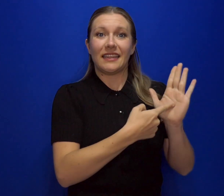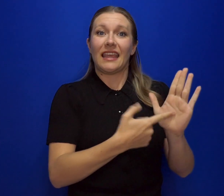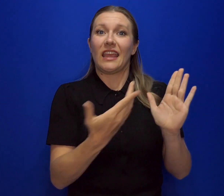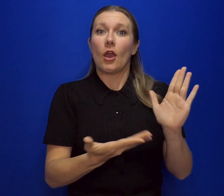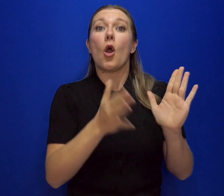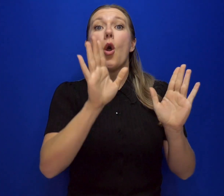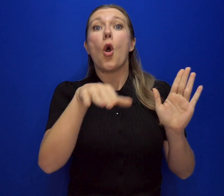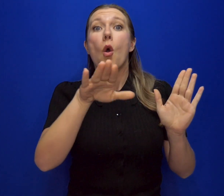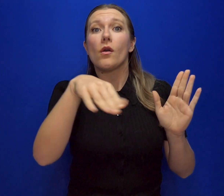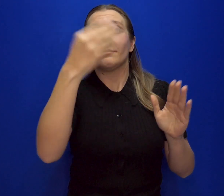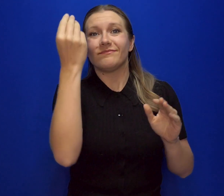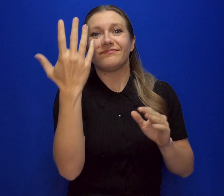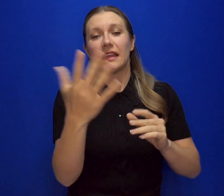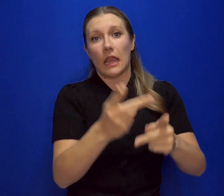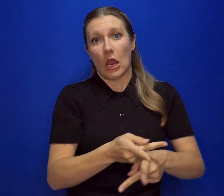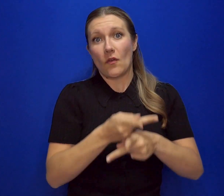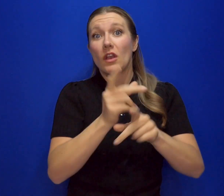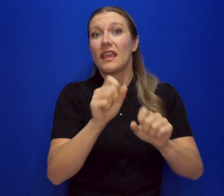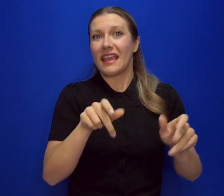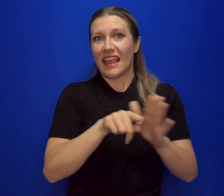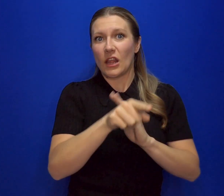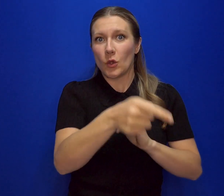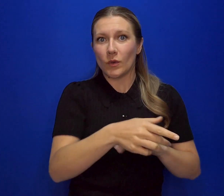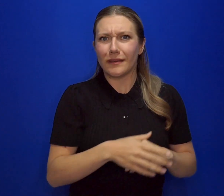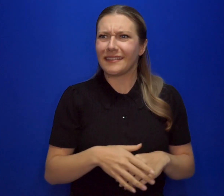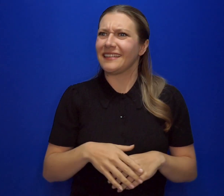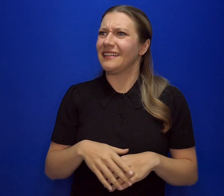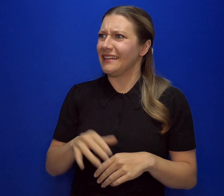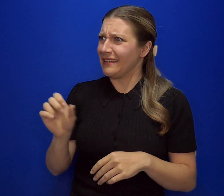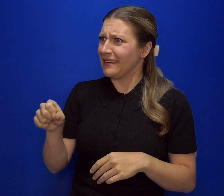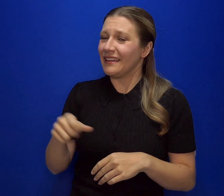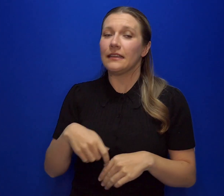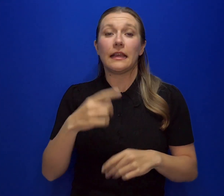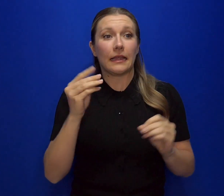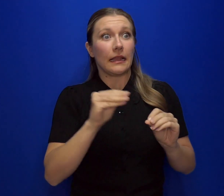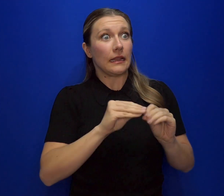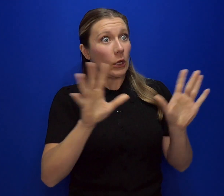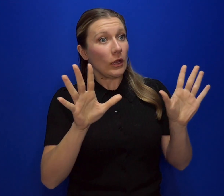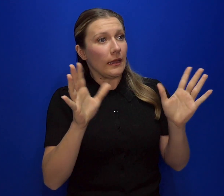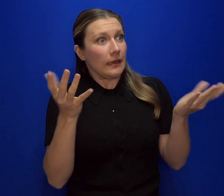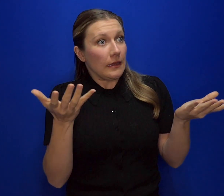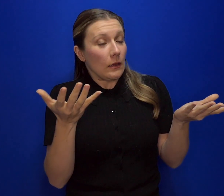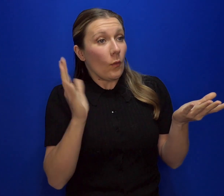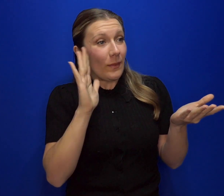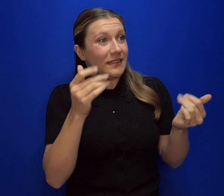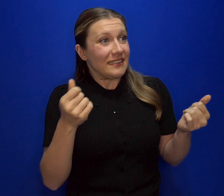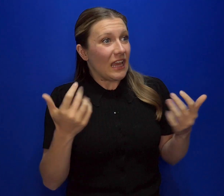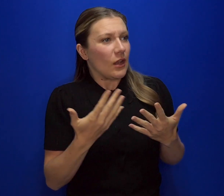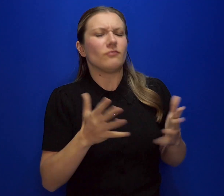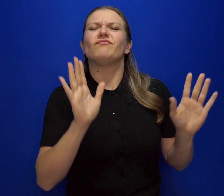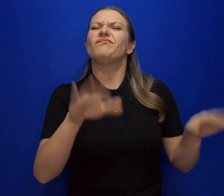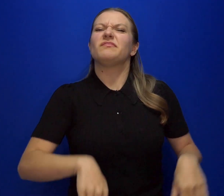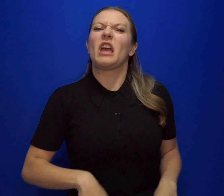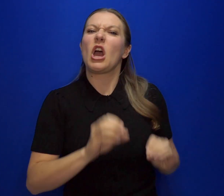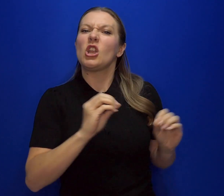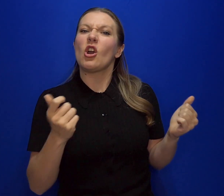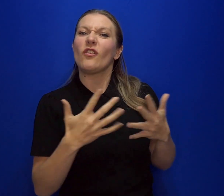here, oh, and be careful because this could kill you. Yeah. Well, clearly, right? Exactly. There's no fear